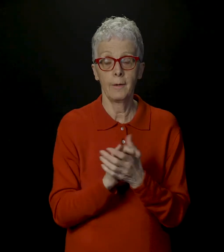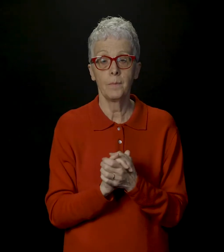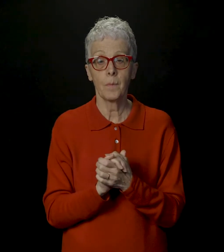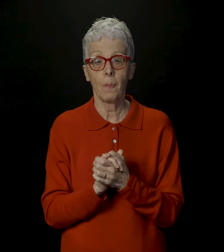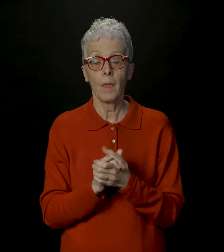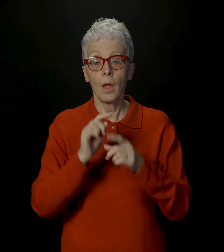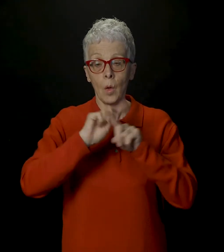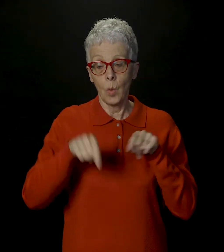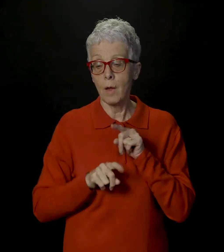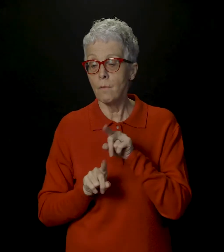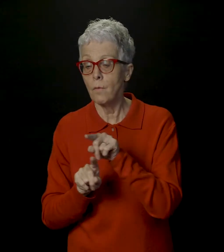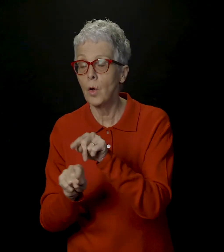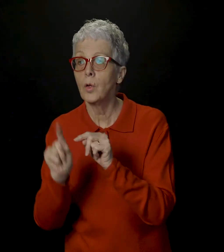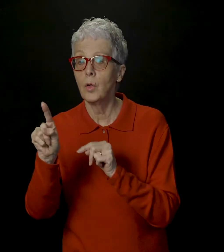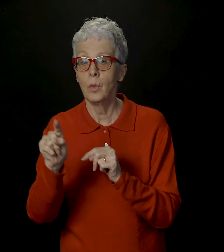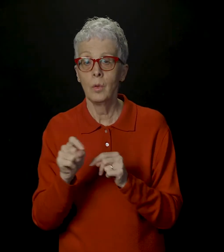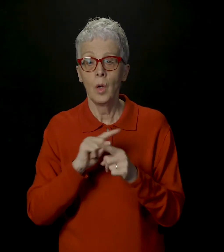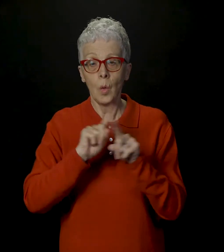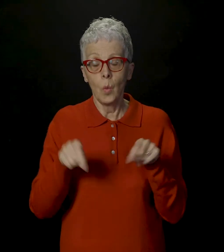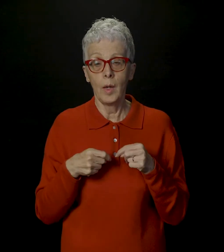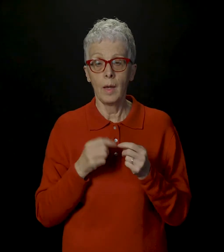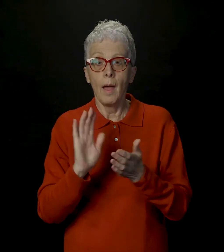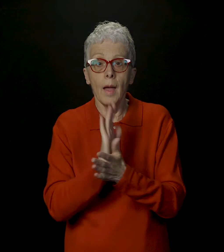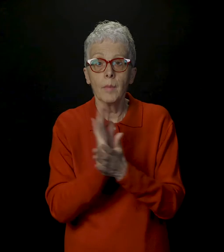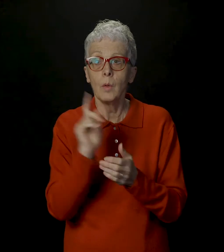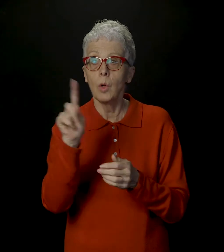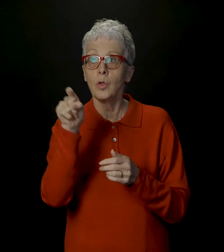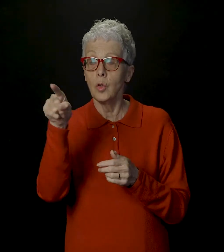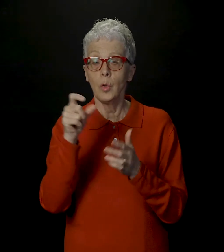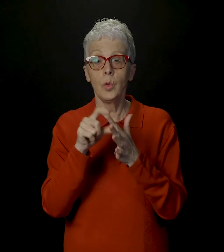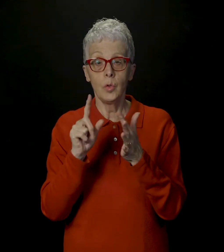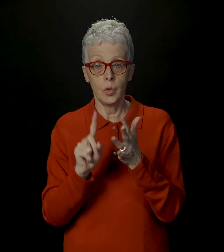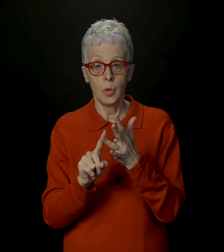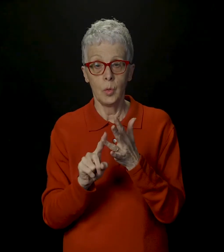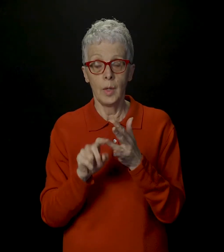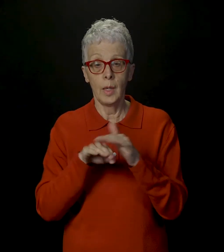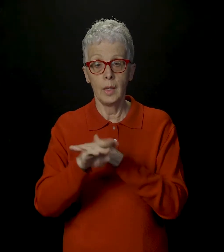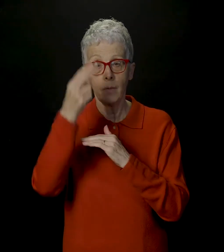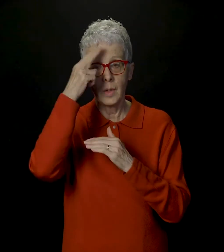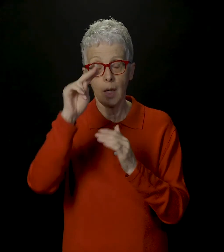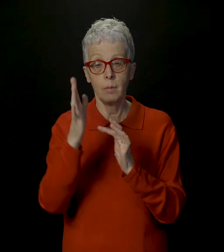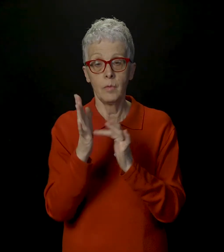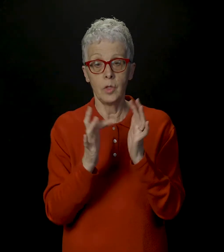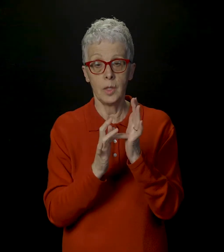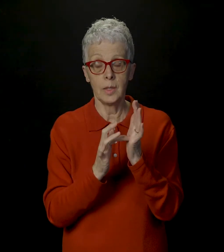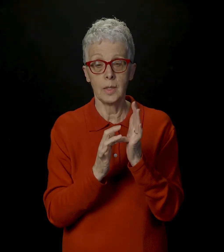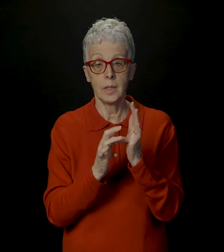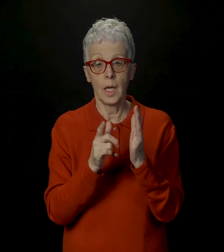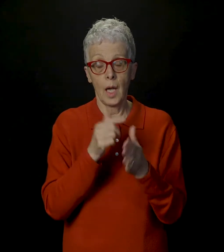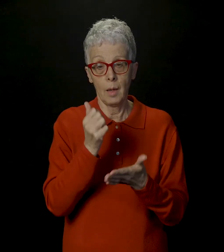after you Lord, we look forward To what you're going to do In and through us It's in the name of Jesus That we pray Amen